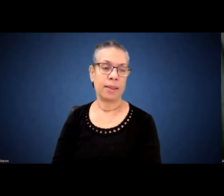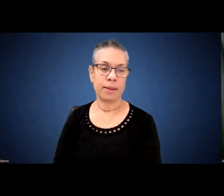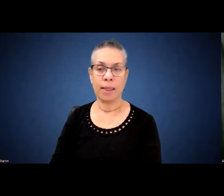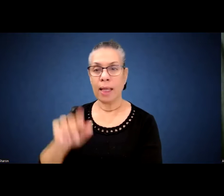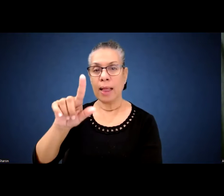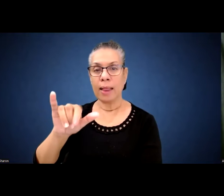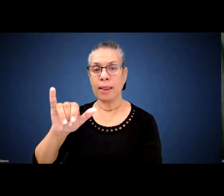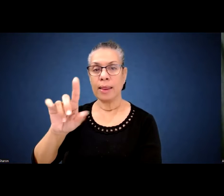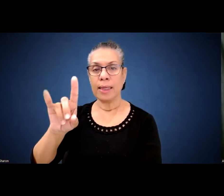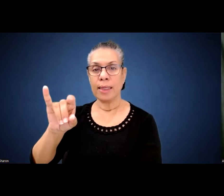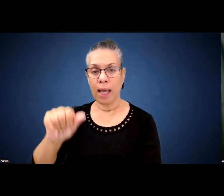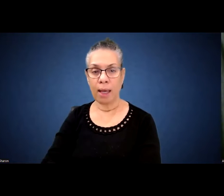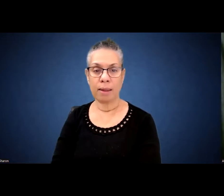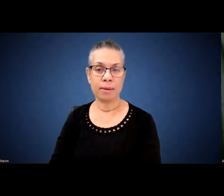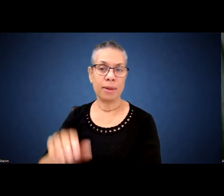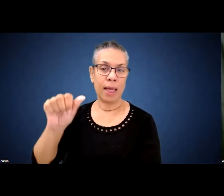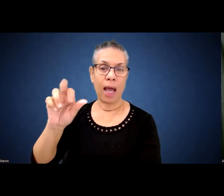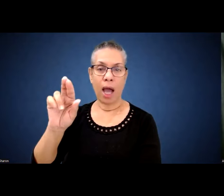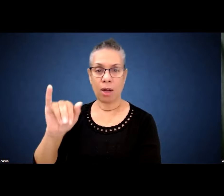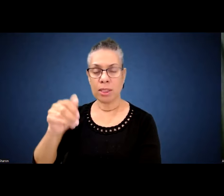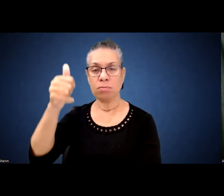well. Ari, okay.